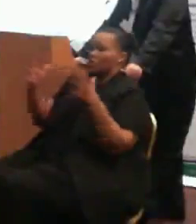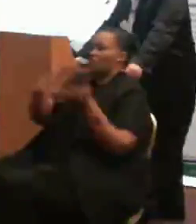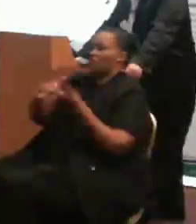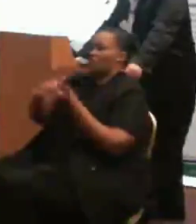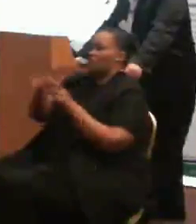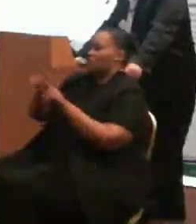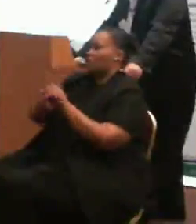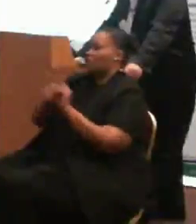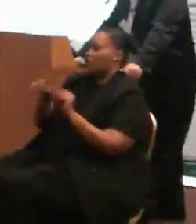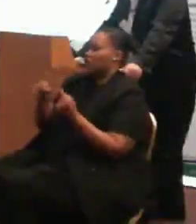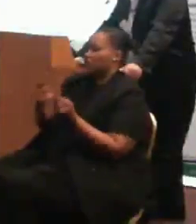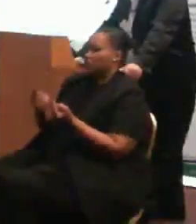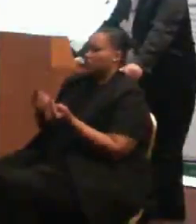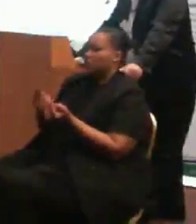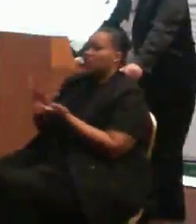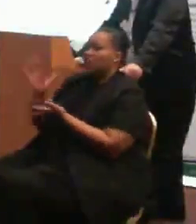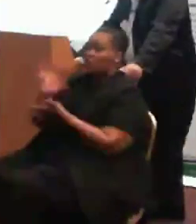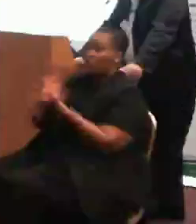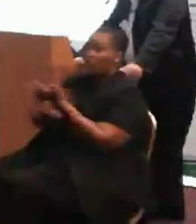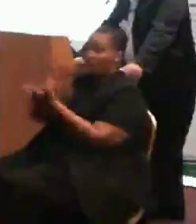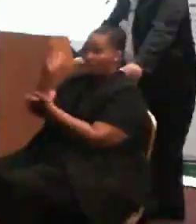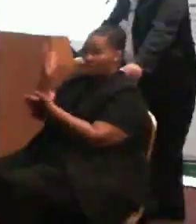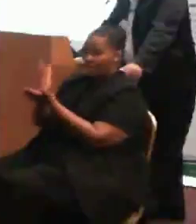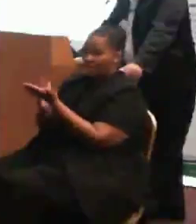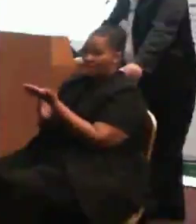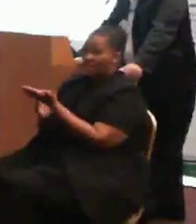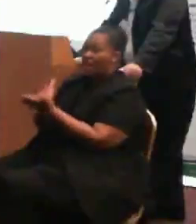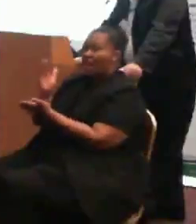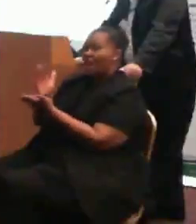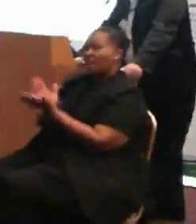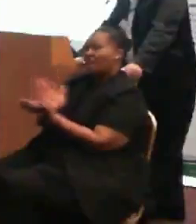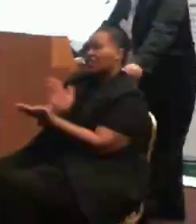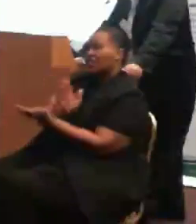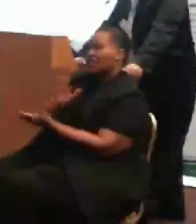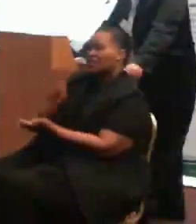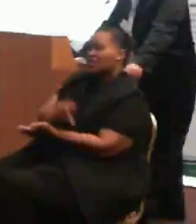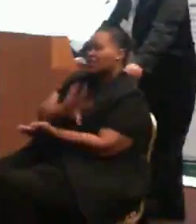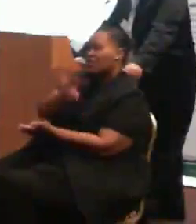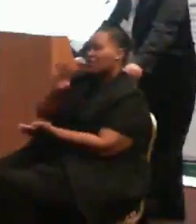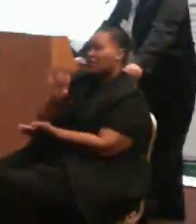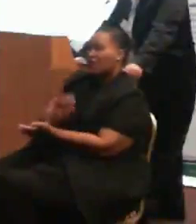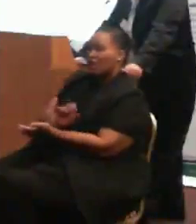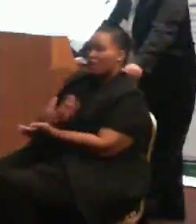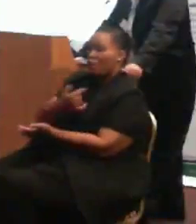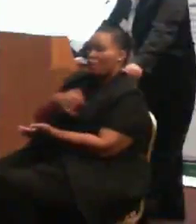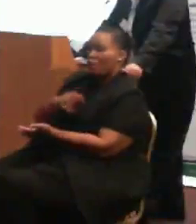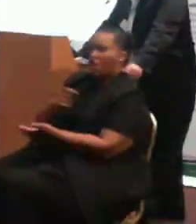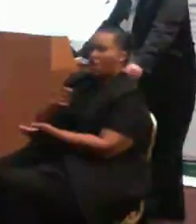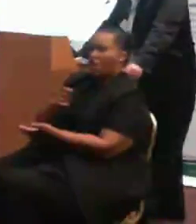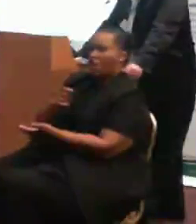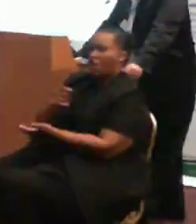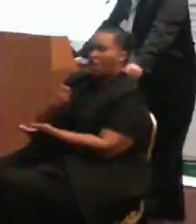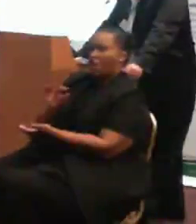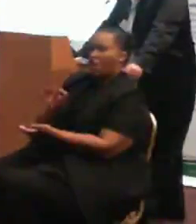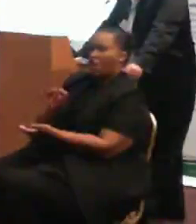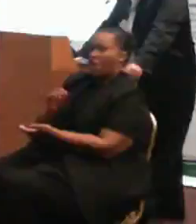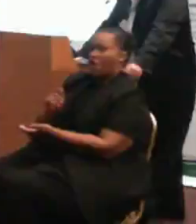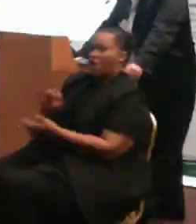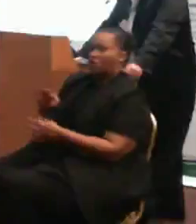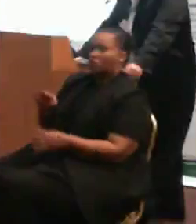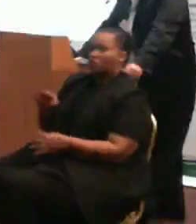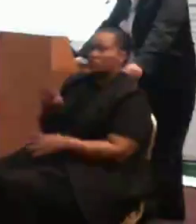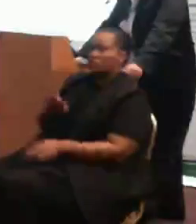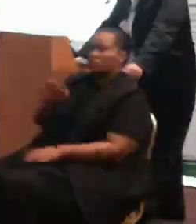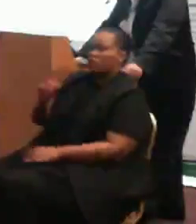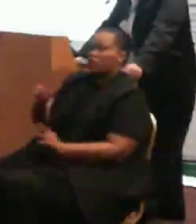And that's only half the story. The other half of the story in South Africa came out before Eskom. I can't afford Eskom. Lots of people are telling